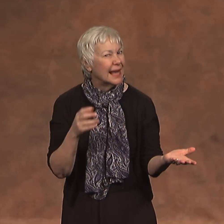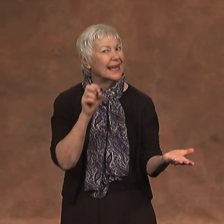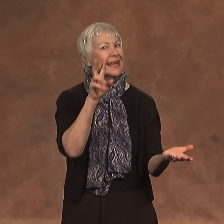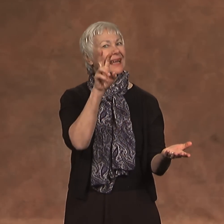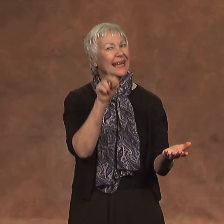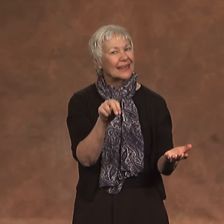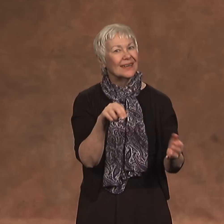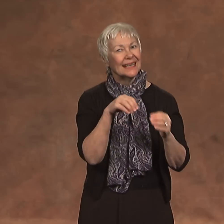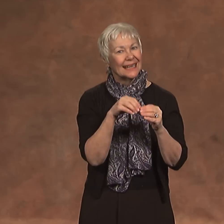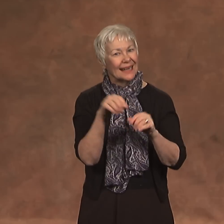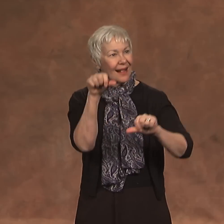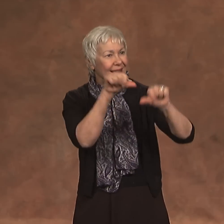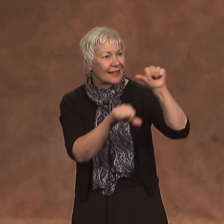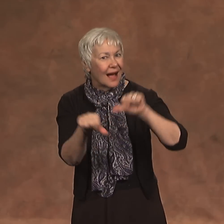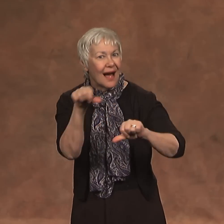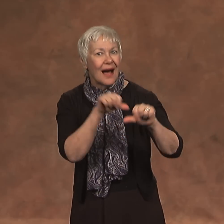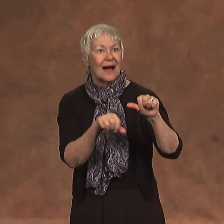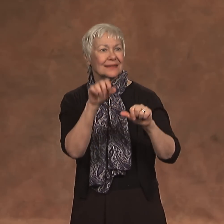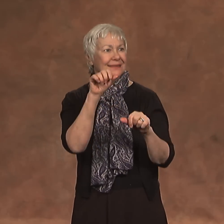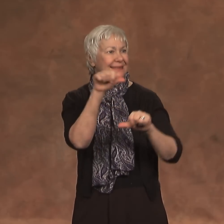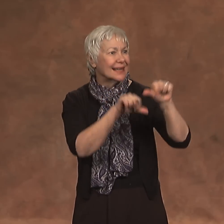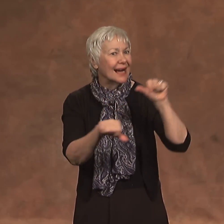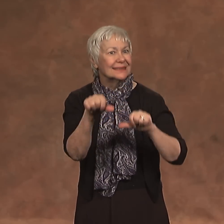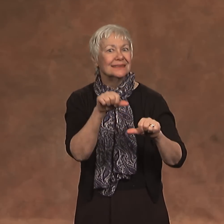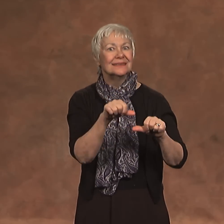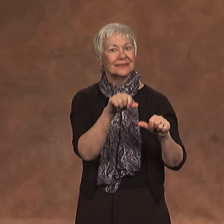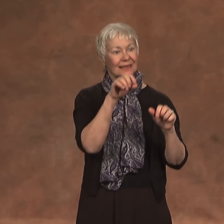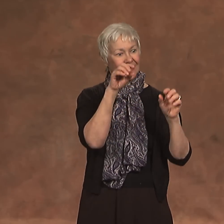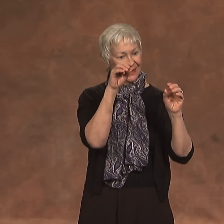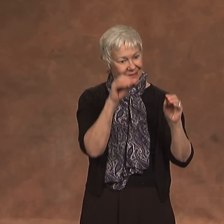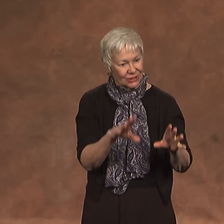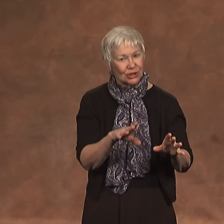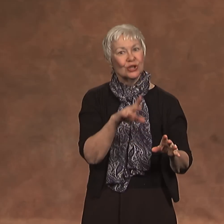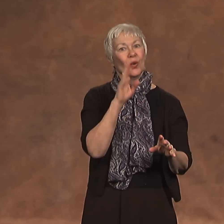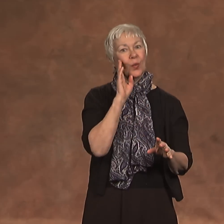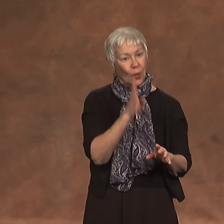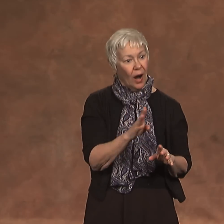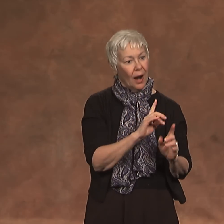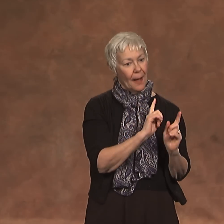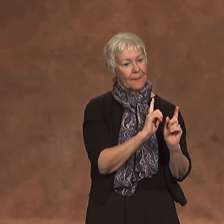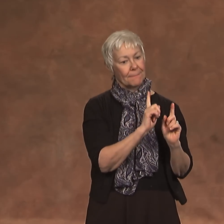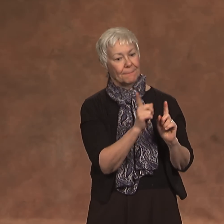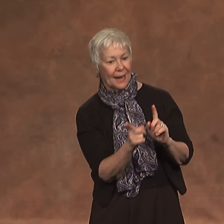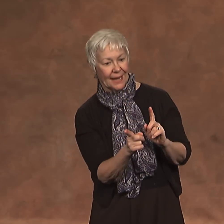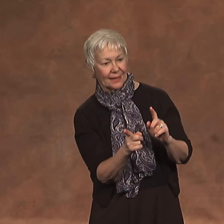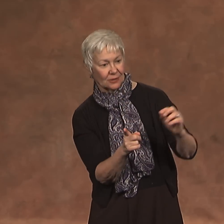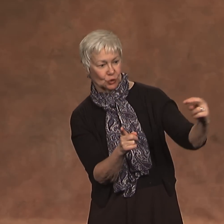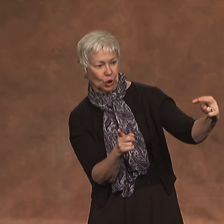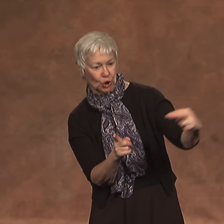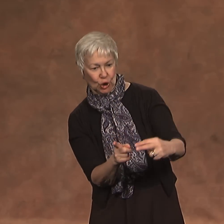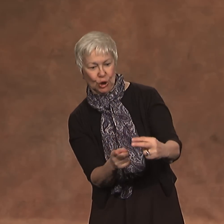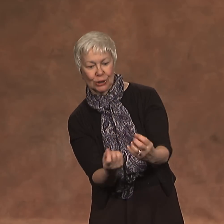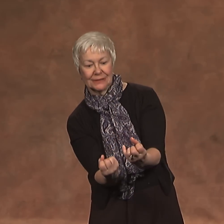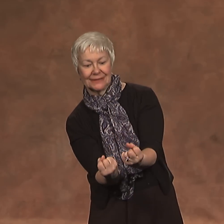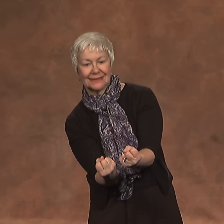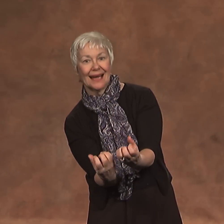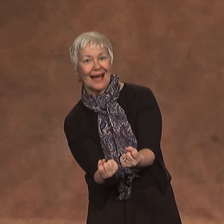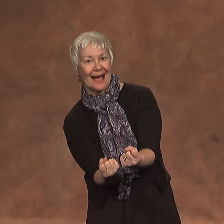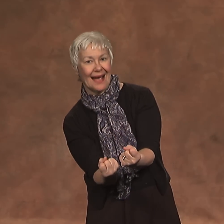So as you can see here, even in a science lab experiment, the teacher's strategy for ensuring students' visual access. He